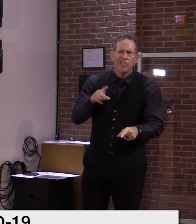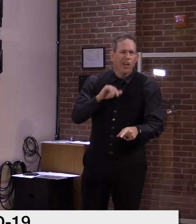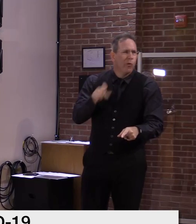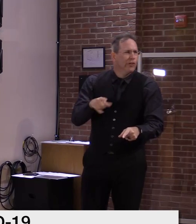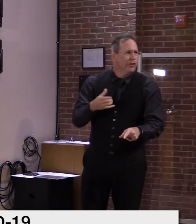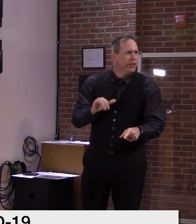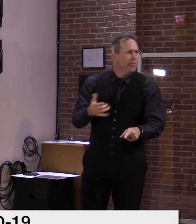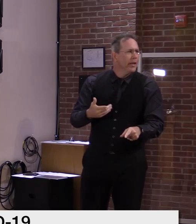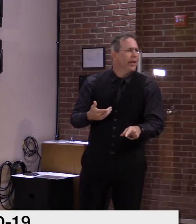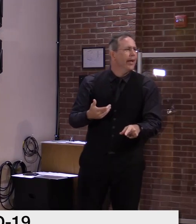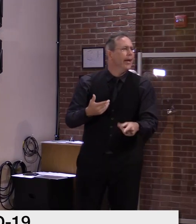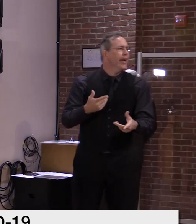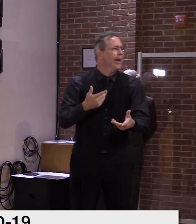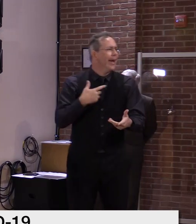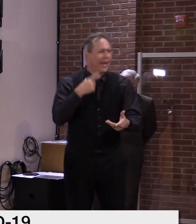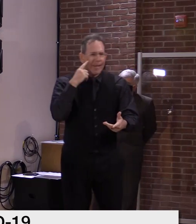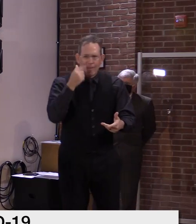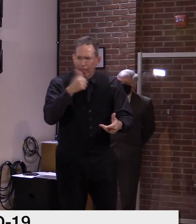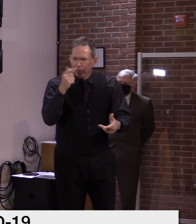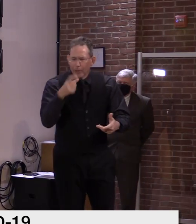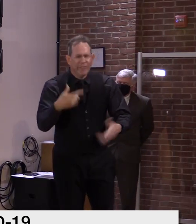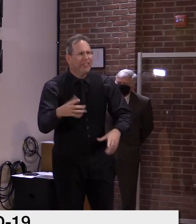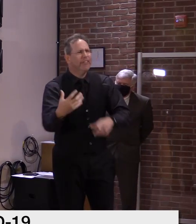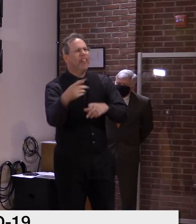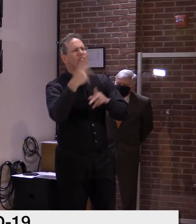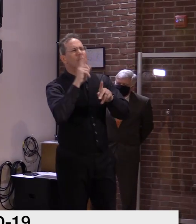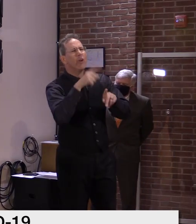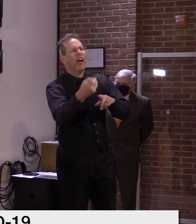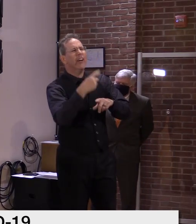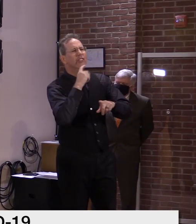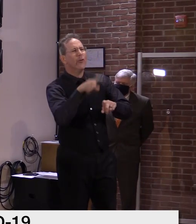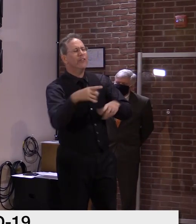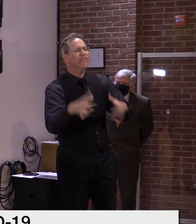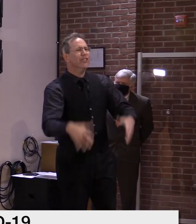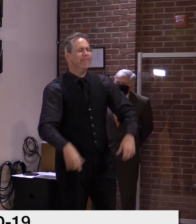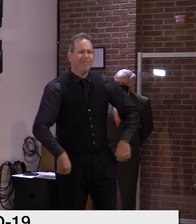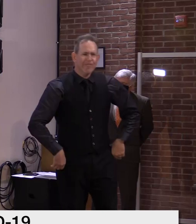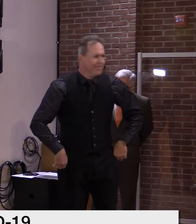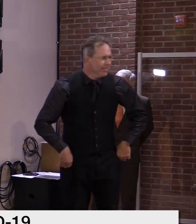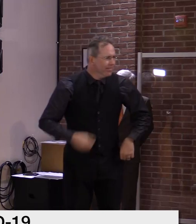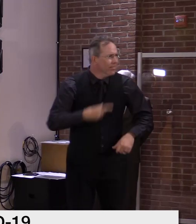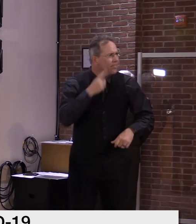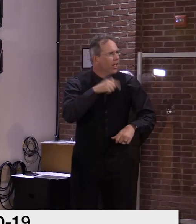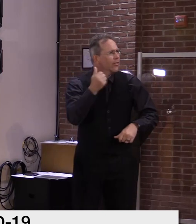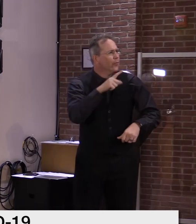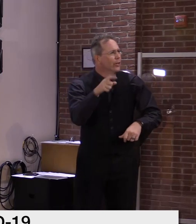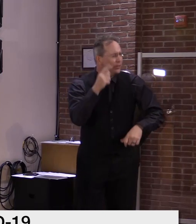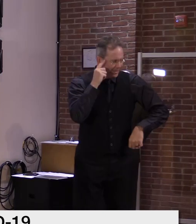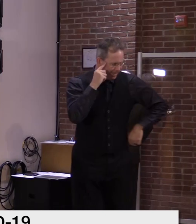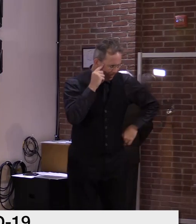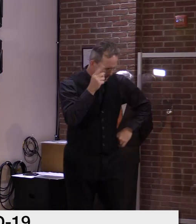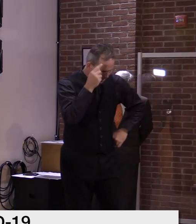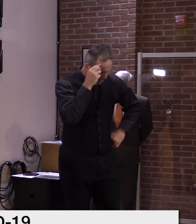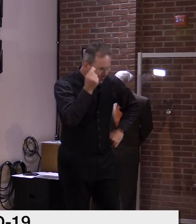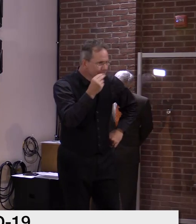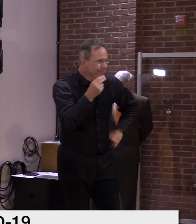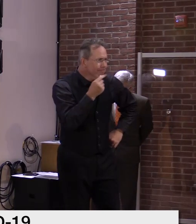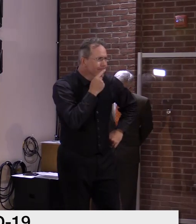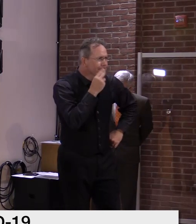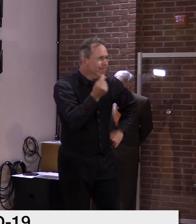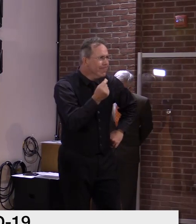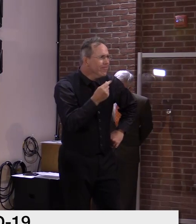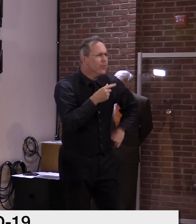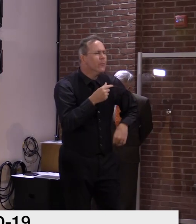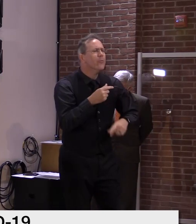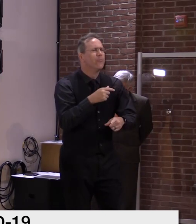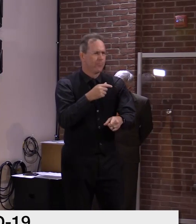one. But I was going to ask also, what is the status, I don't know who would answer this, what is the status of the